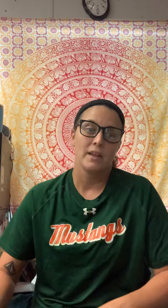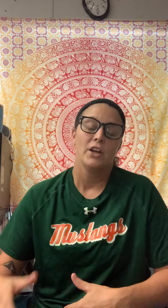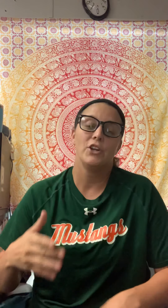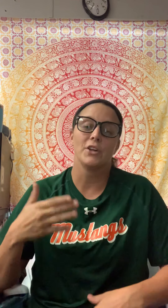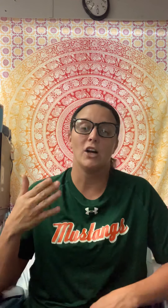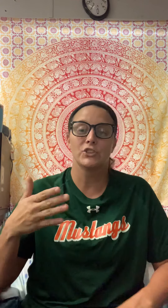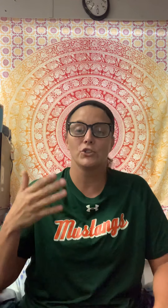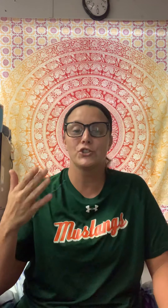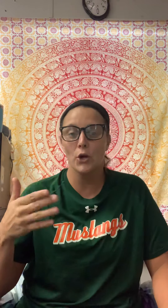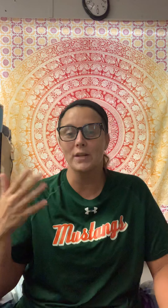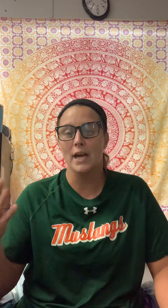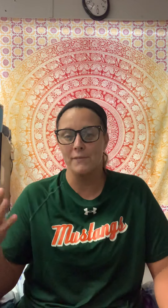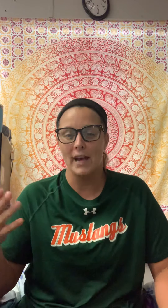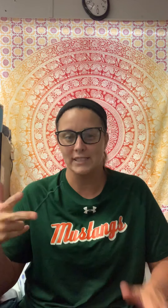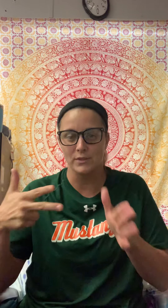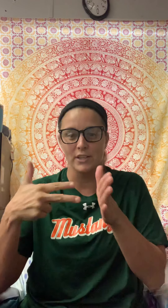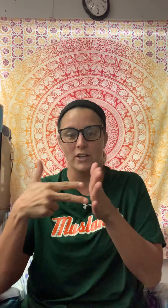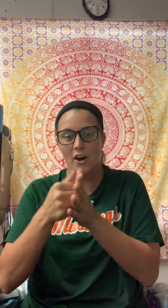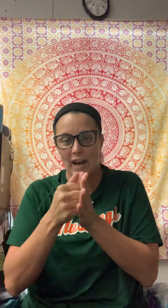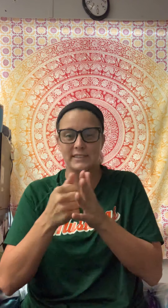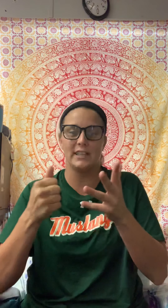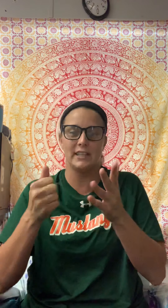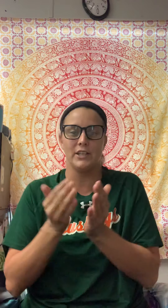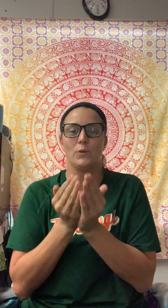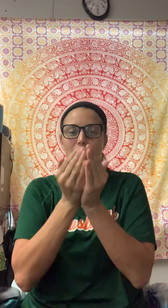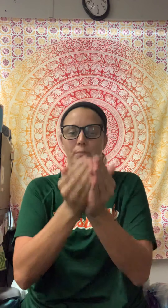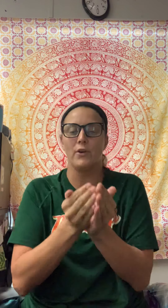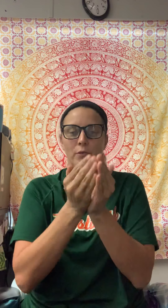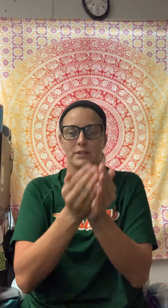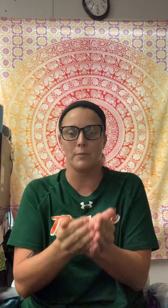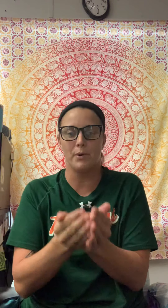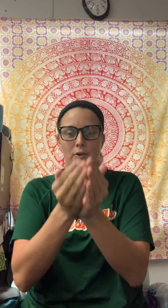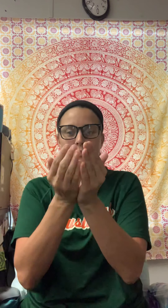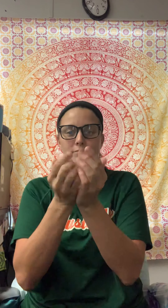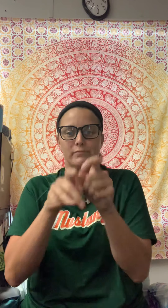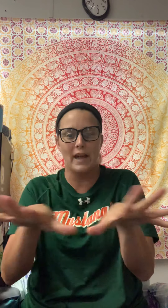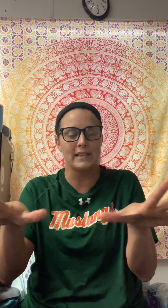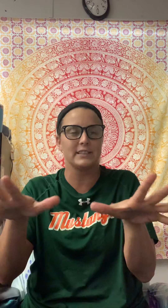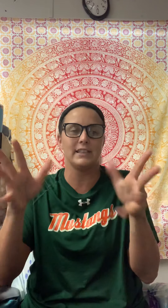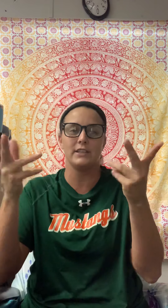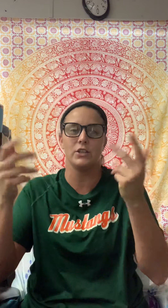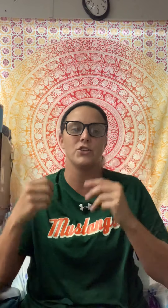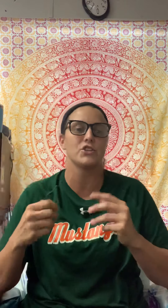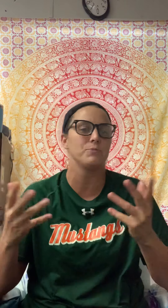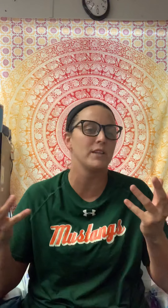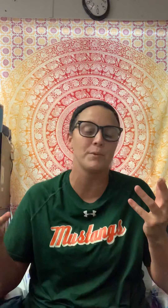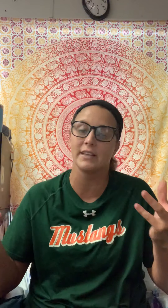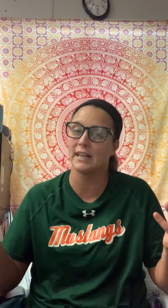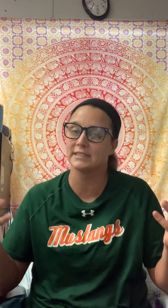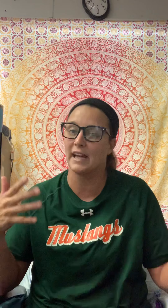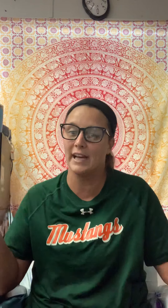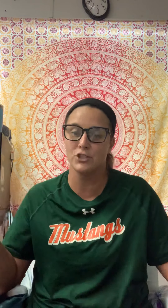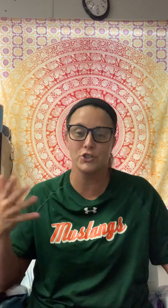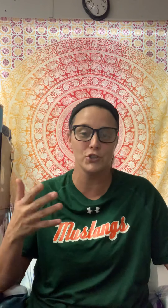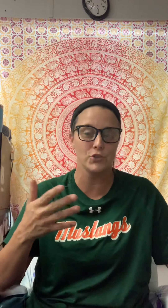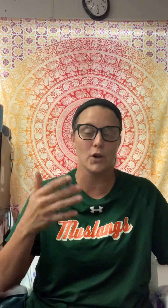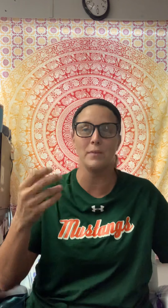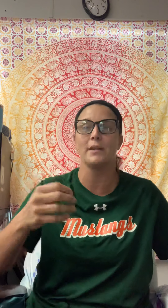You can also show what type of accident. Was it a car accident? Was it a boat? Was it a boat accident? You just manipulate that sign or manipulate